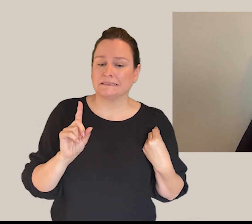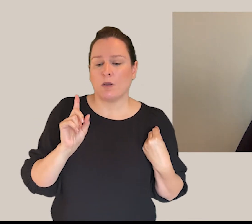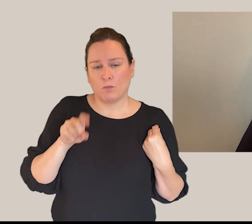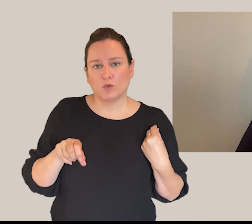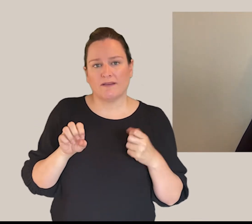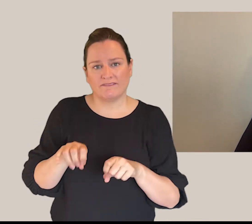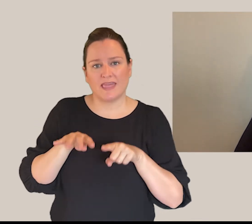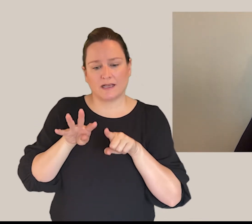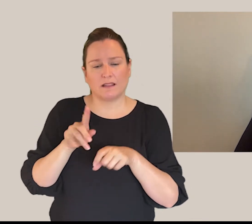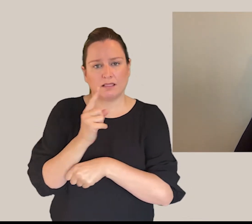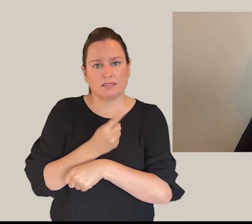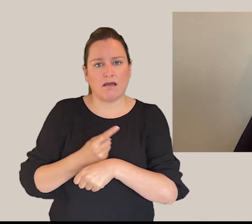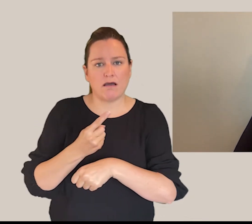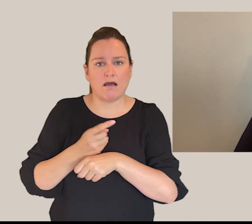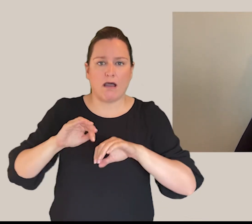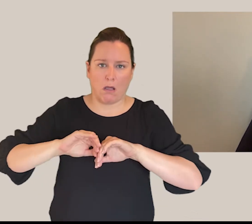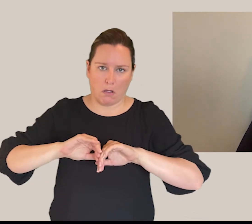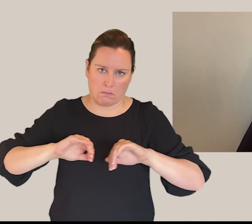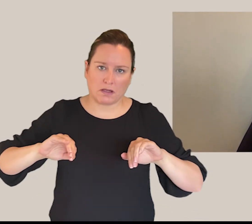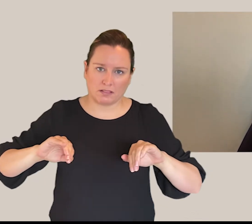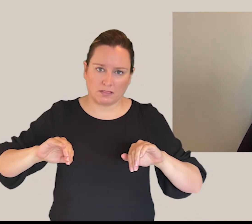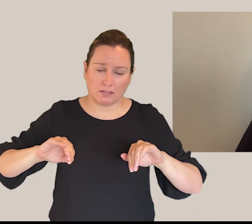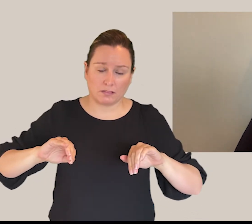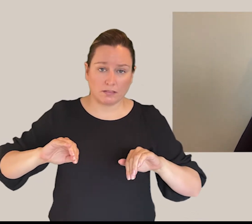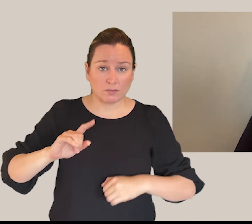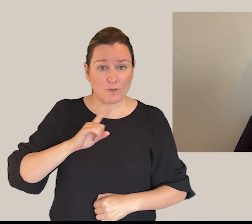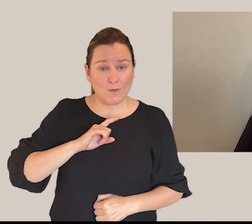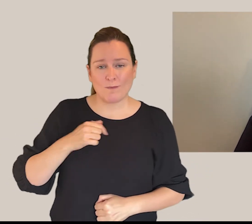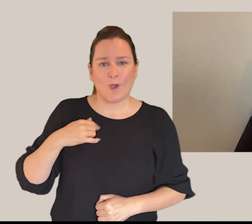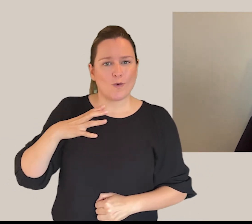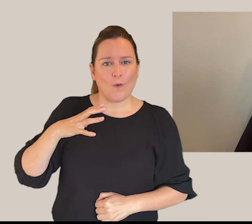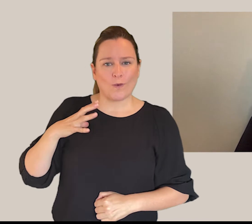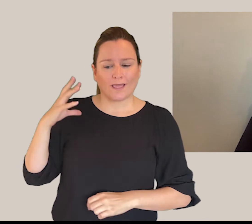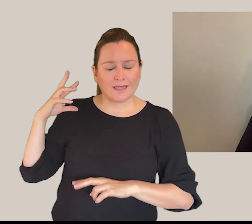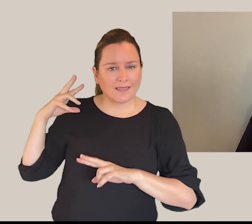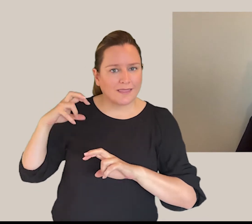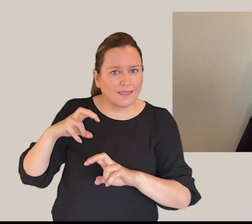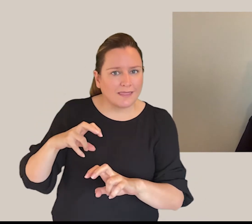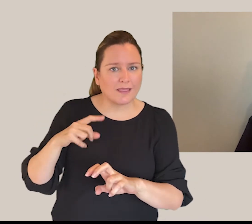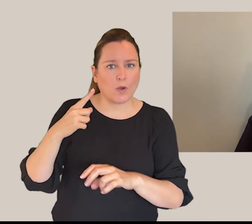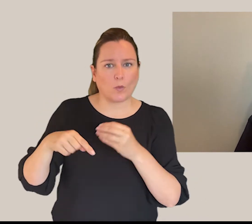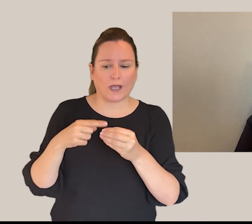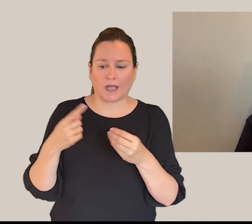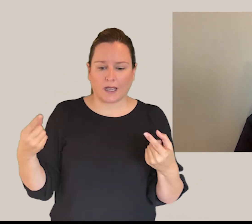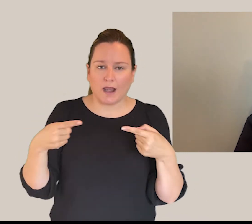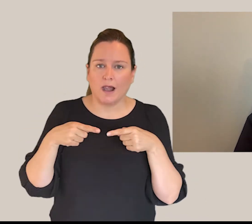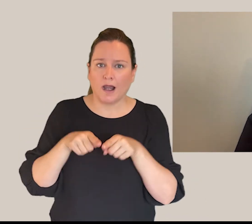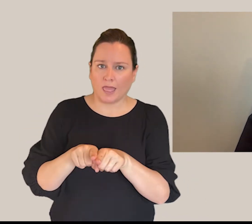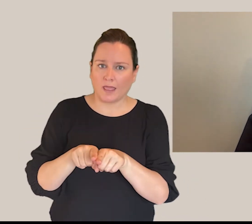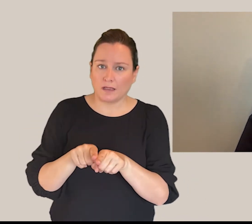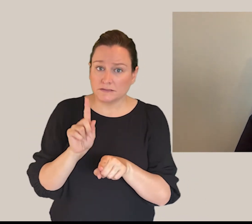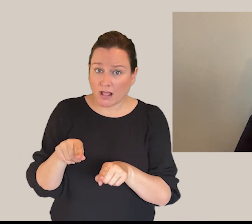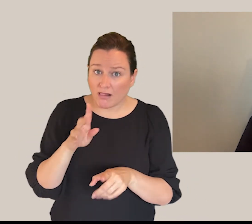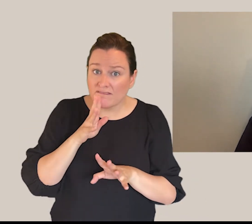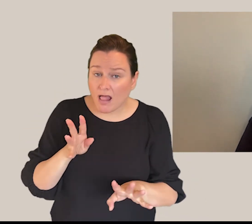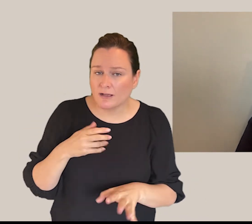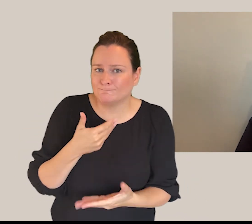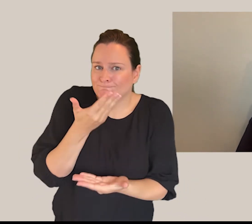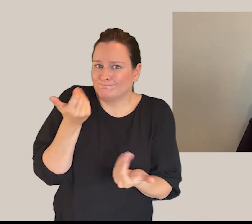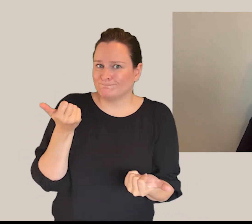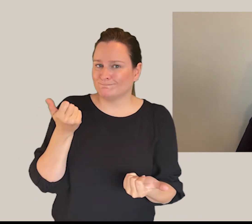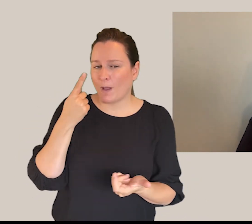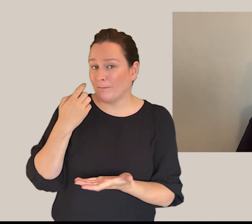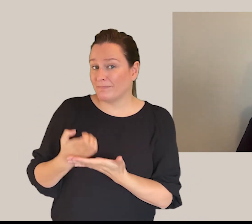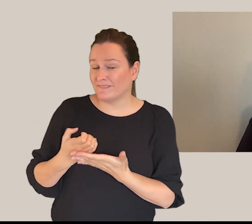COVID vaccine. Because there is insufficient data of the safety and effectiveness of giving other vaccines with the